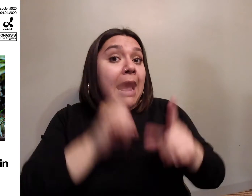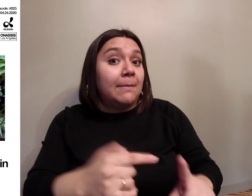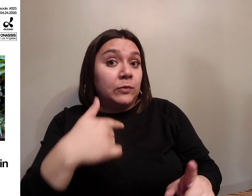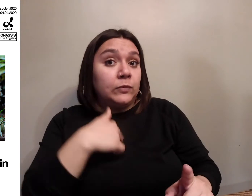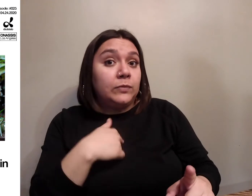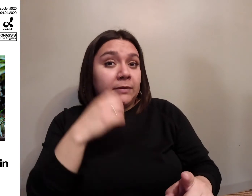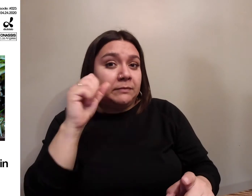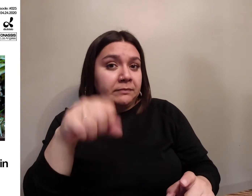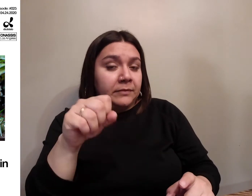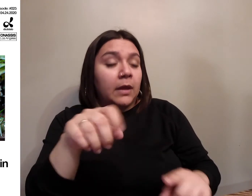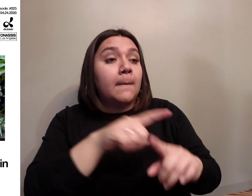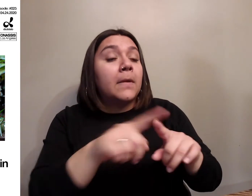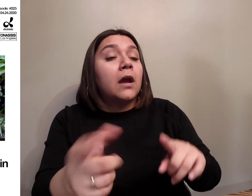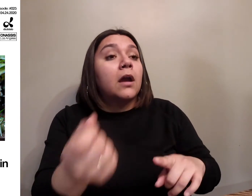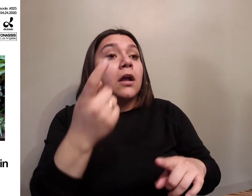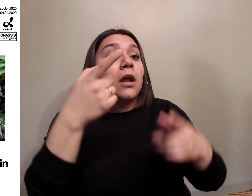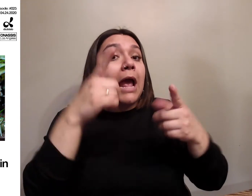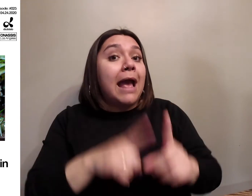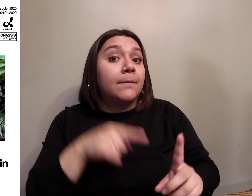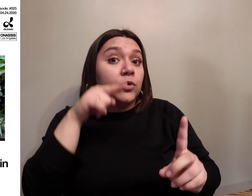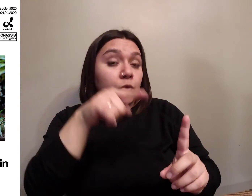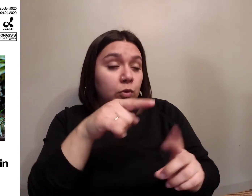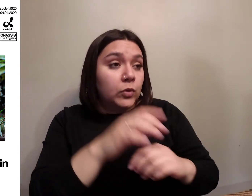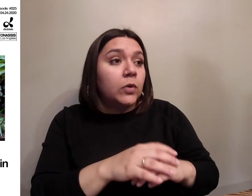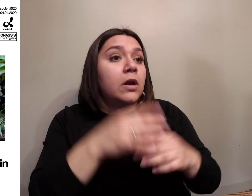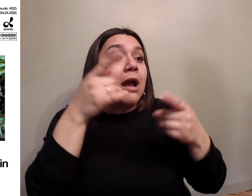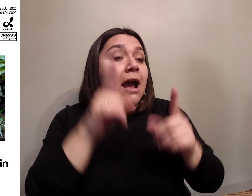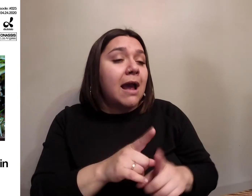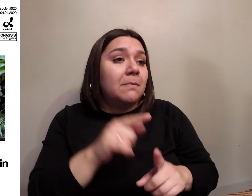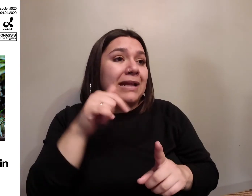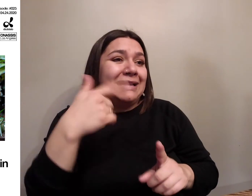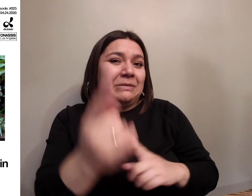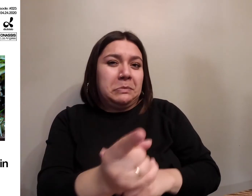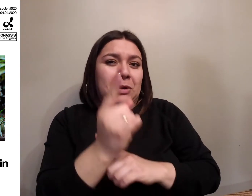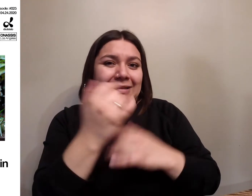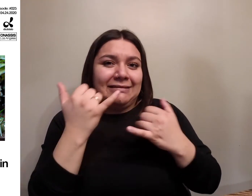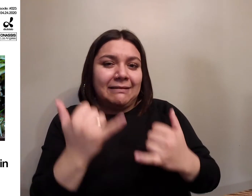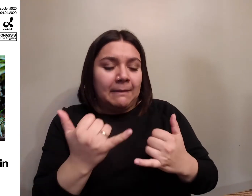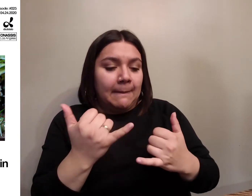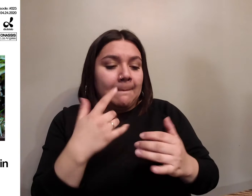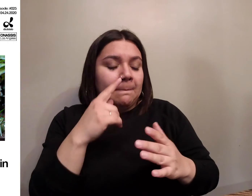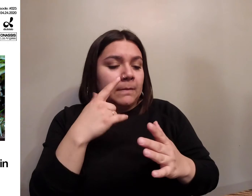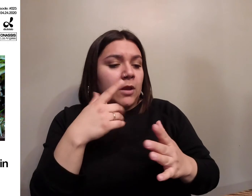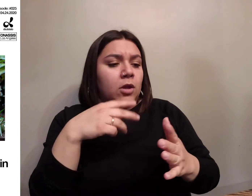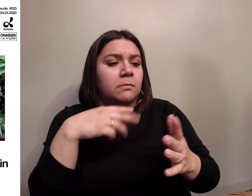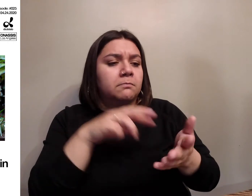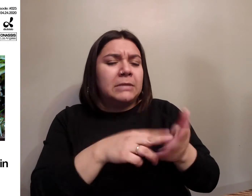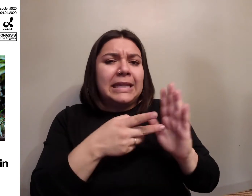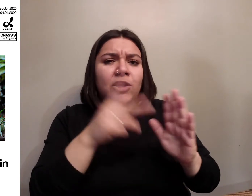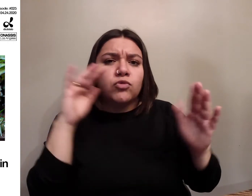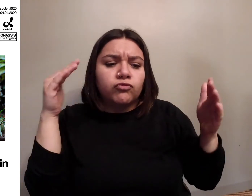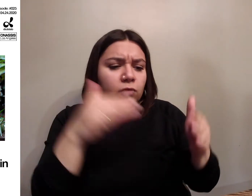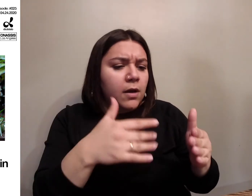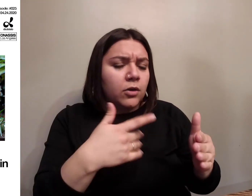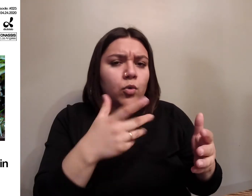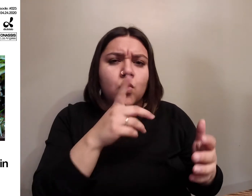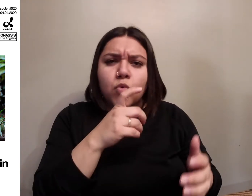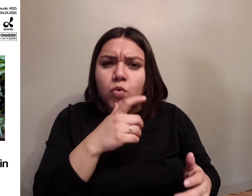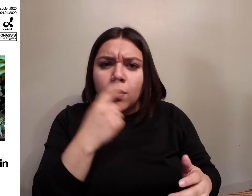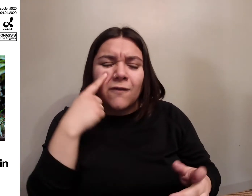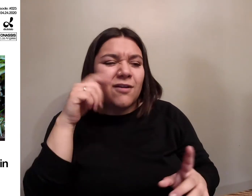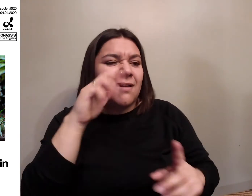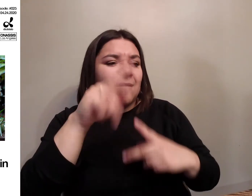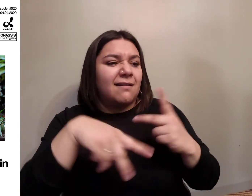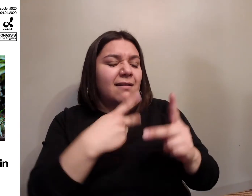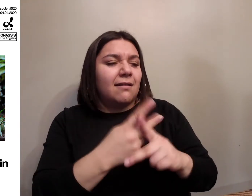us, and you say, I know this because it happened to me. So when it happens, and when it happens at the present time, who